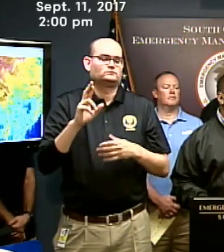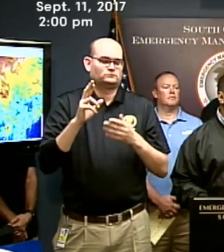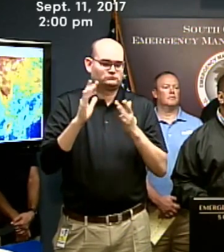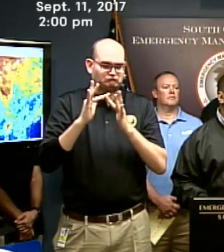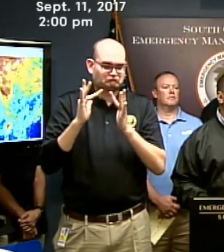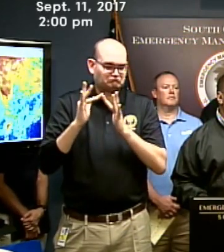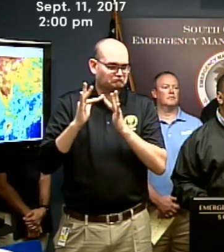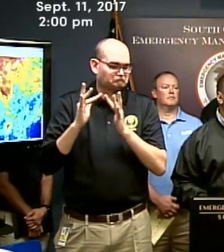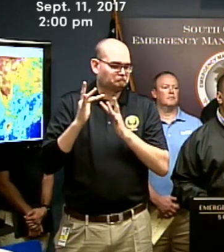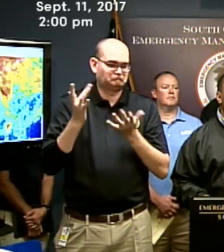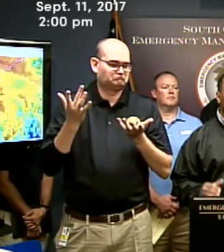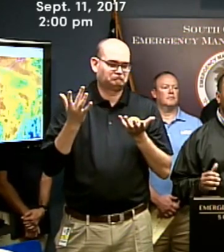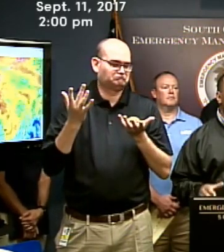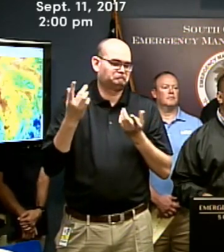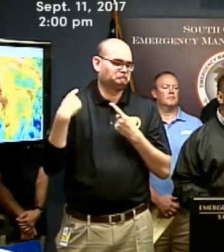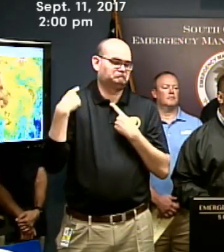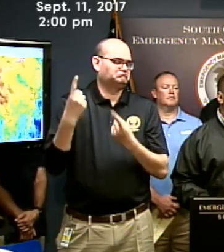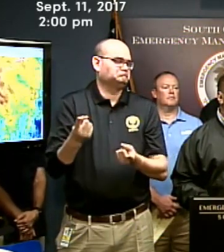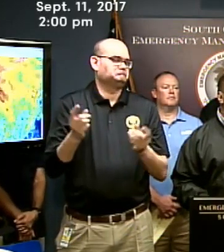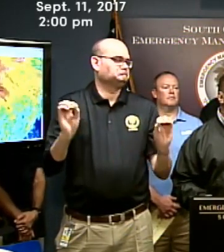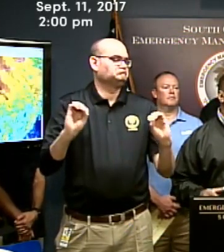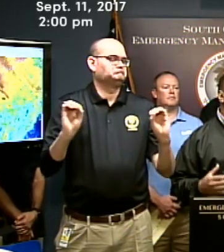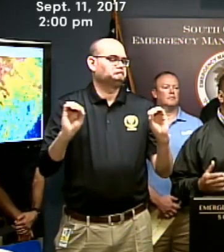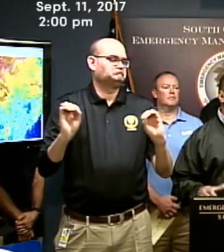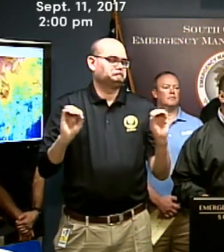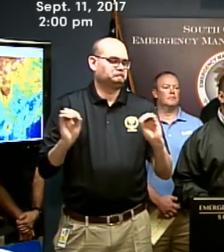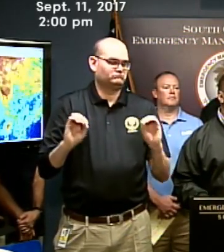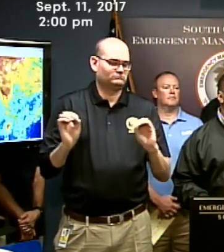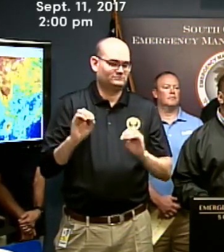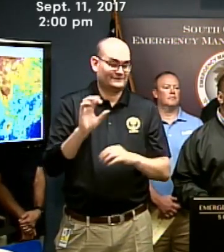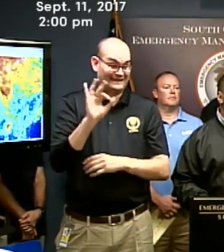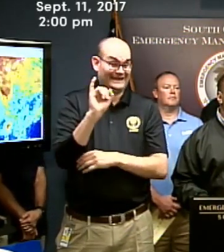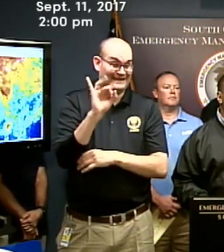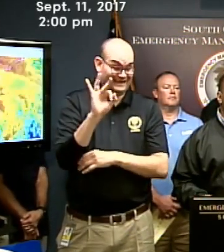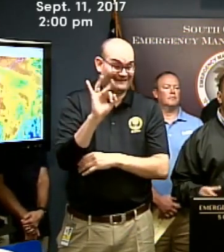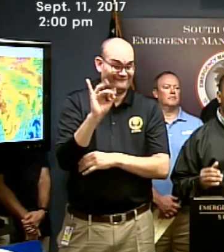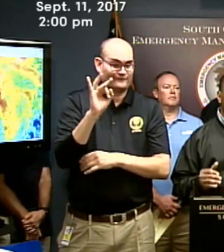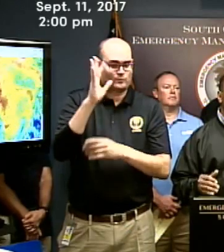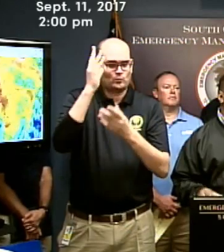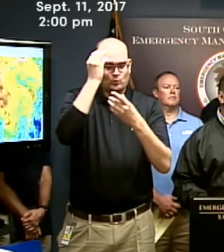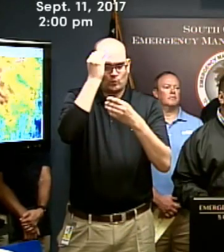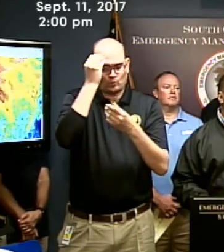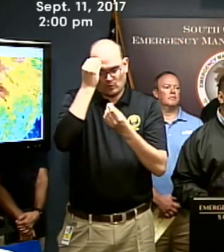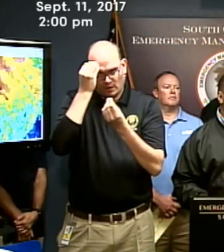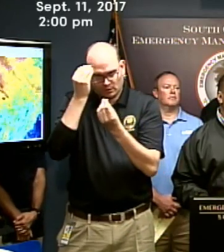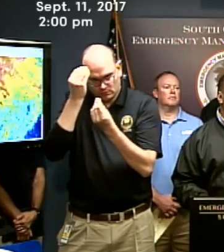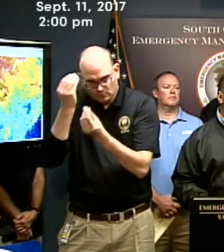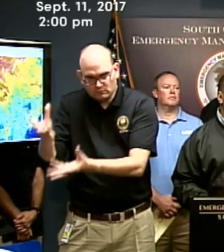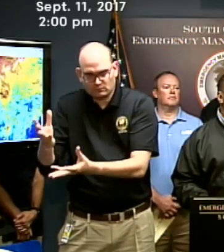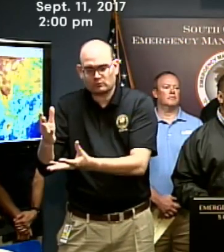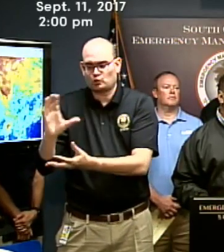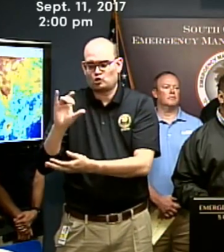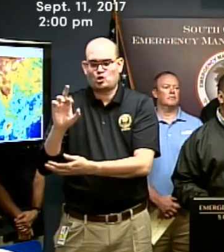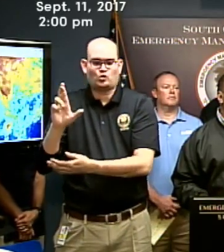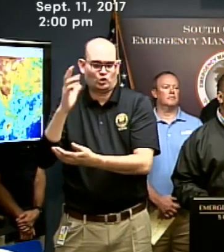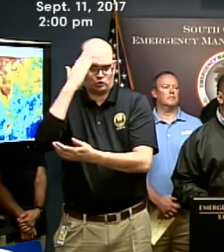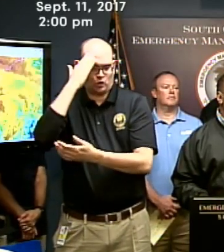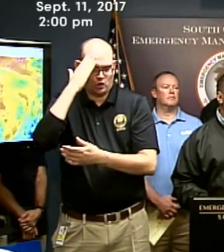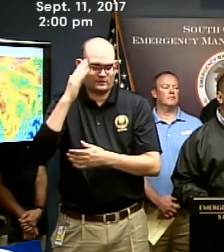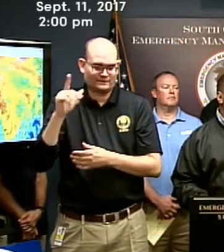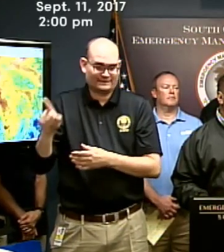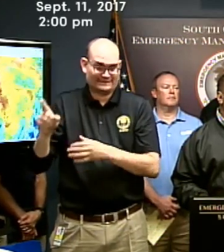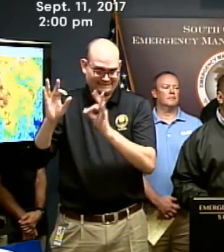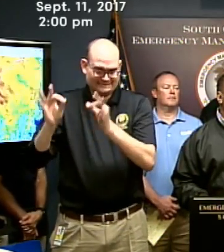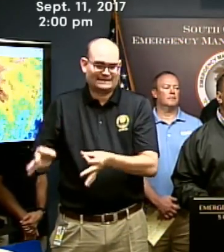any storm-related fatalities. If we do, we will communicate with the coroners, and they will rule it as either storm-related or